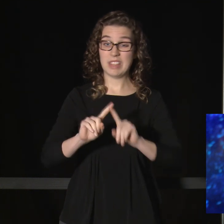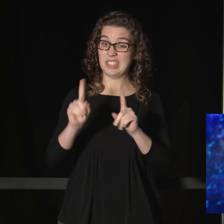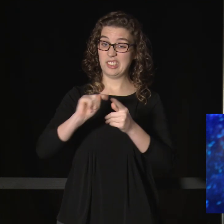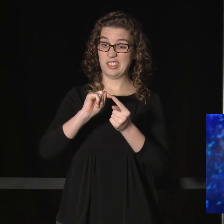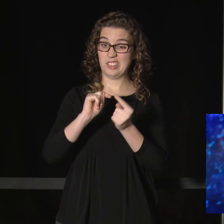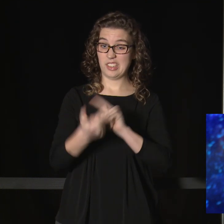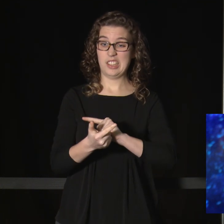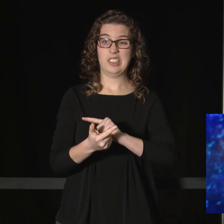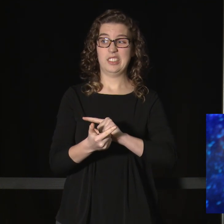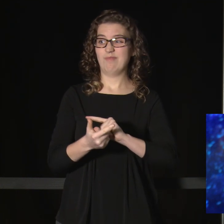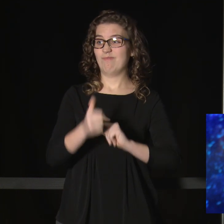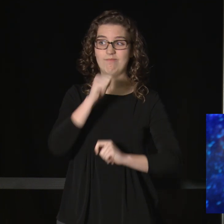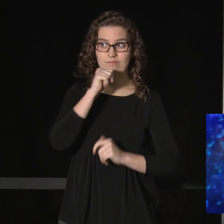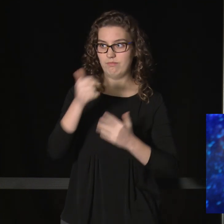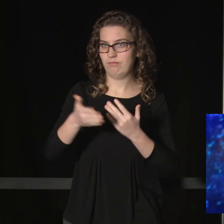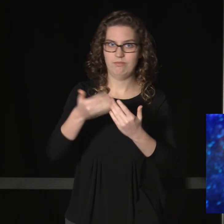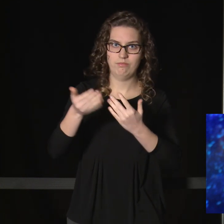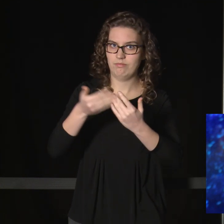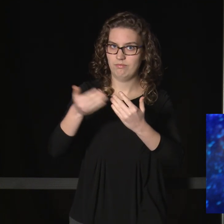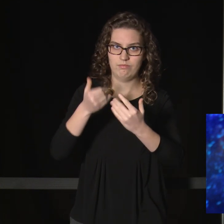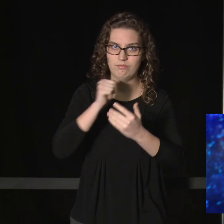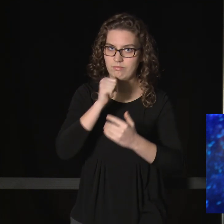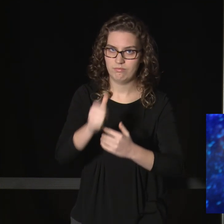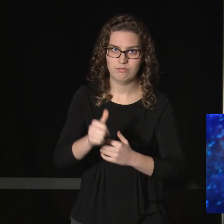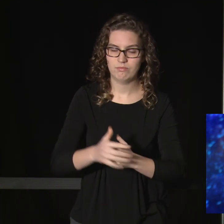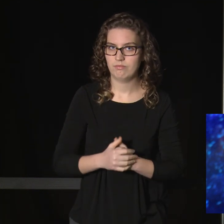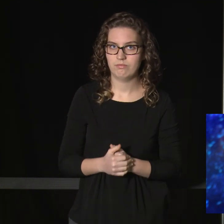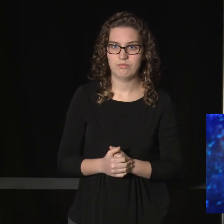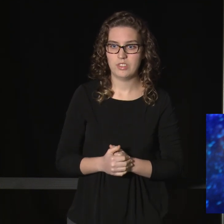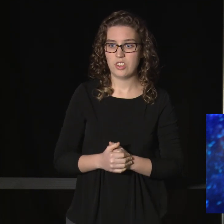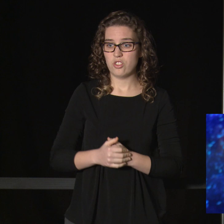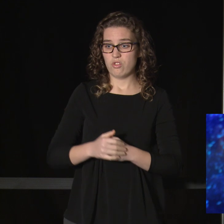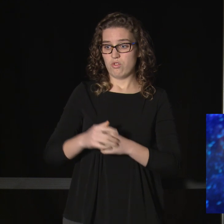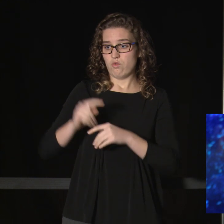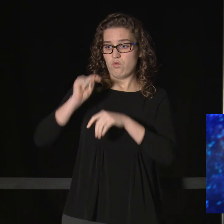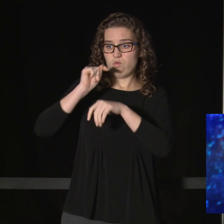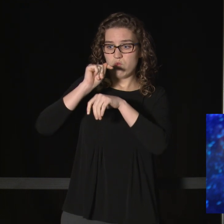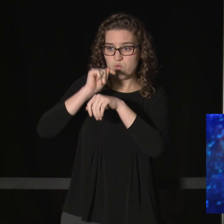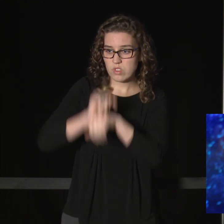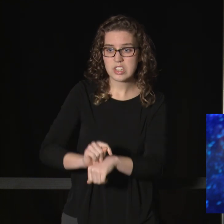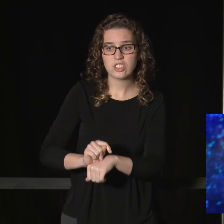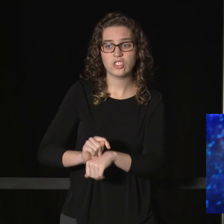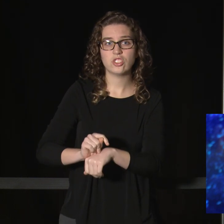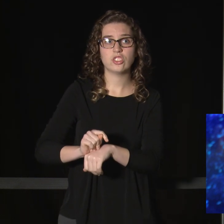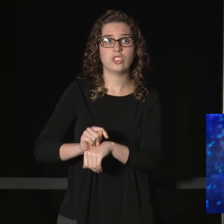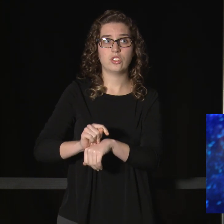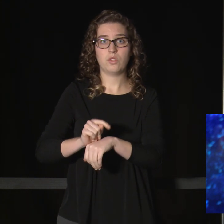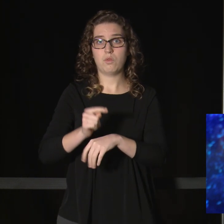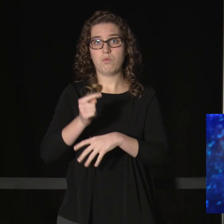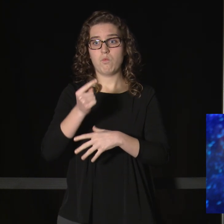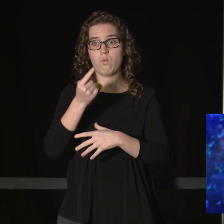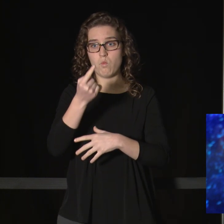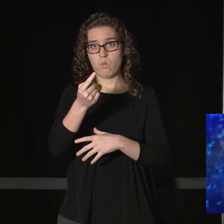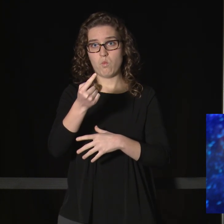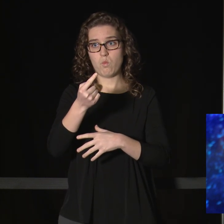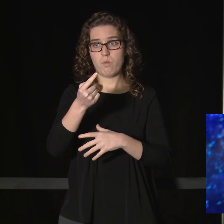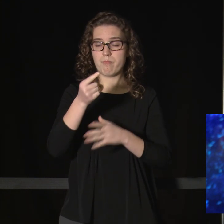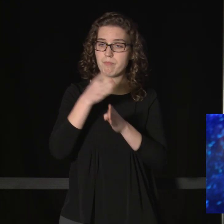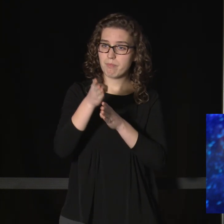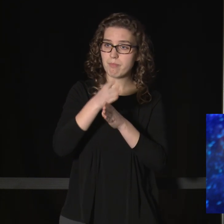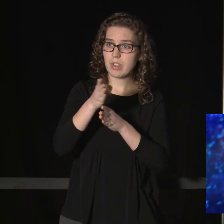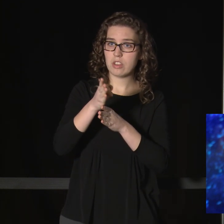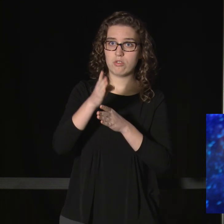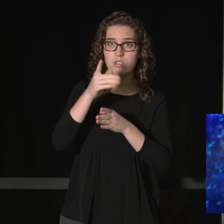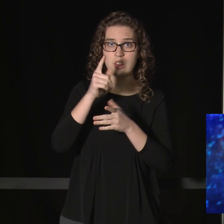easy task. If we go about it by traditional means, just for one of the major languages, it would be millions of dollars invested